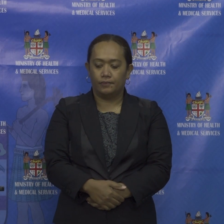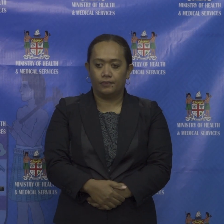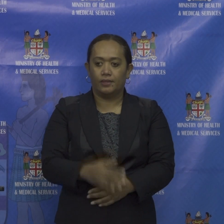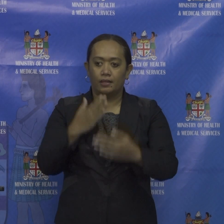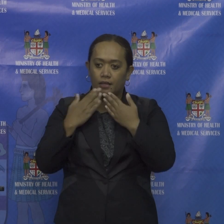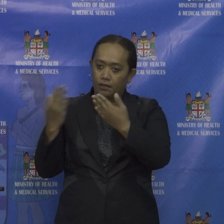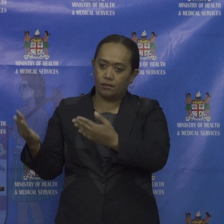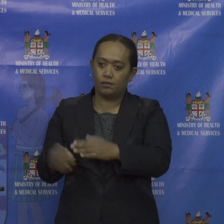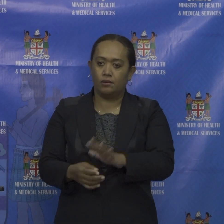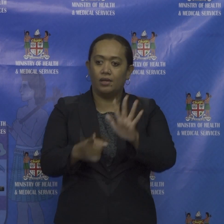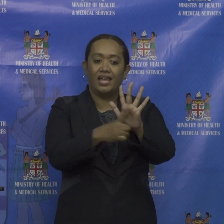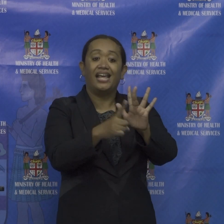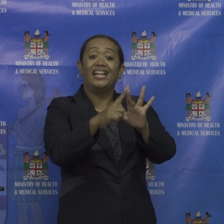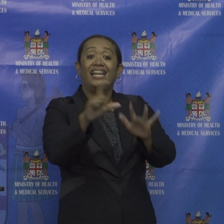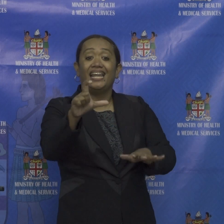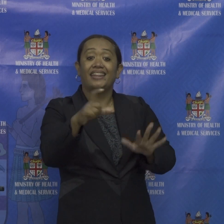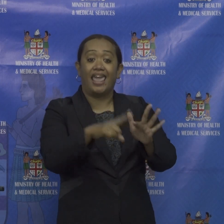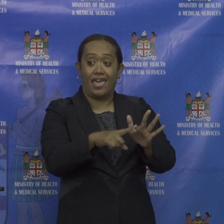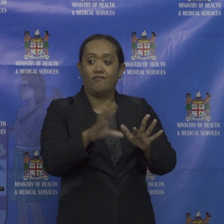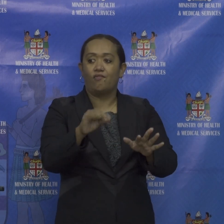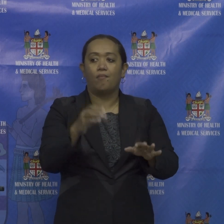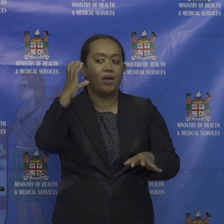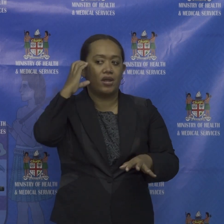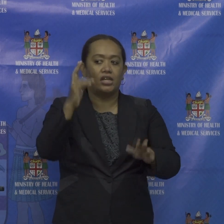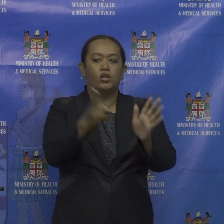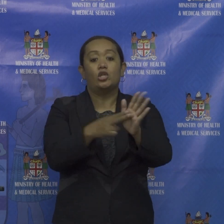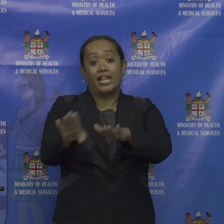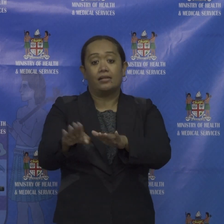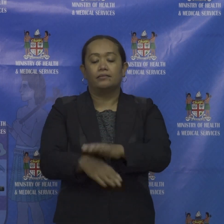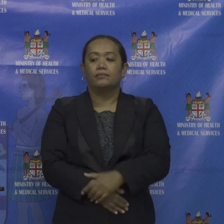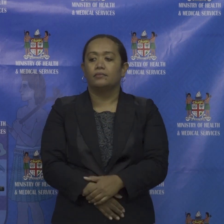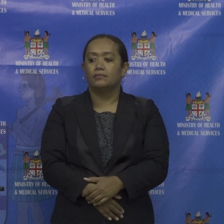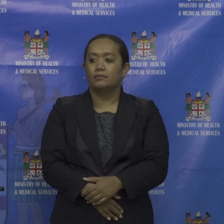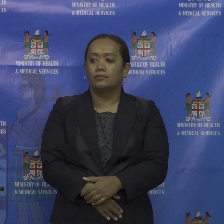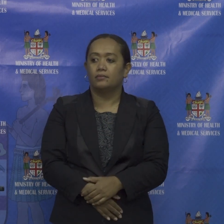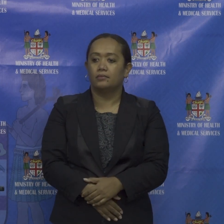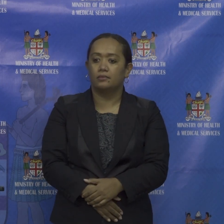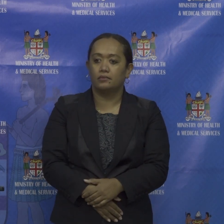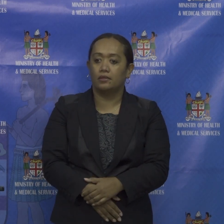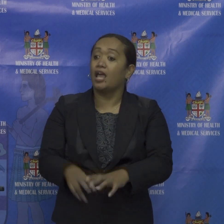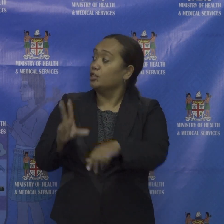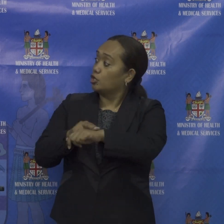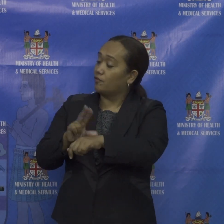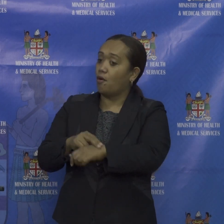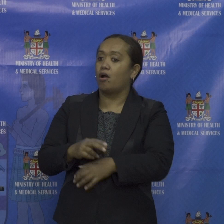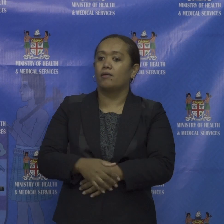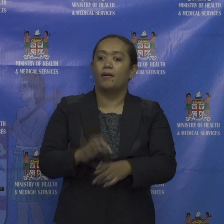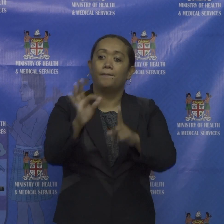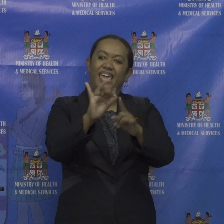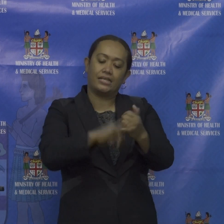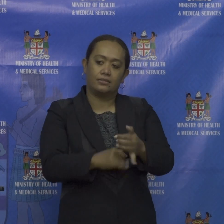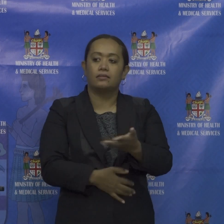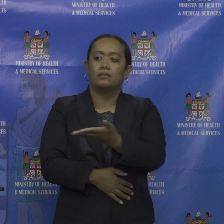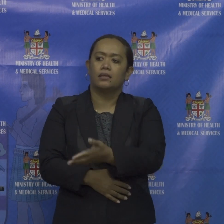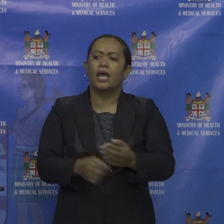Thank you. Live Movono from Radio New Zealand. And my question is directed at Dr. Fong, Permanent Secretary.